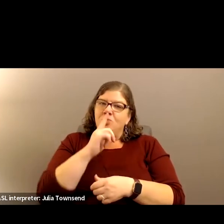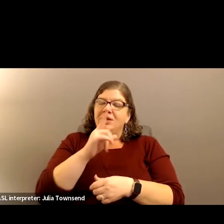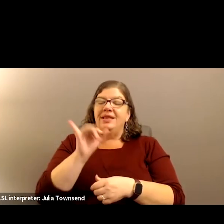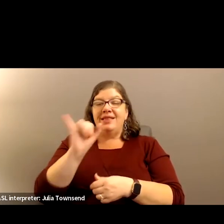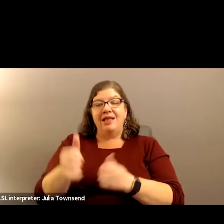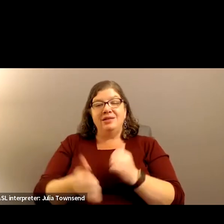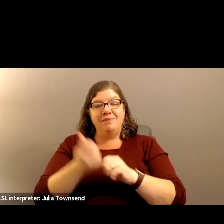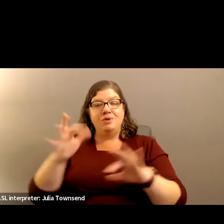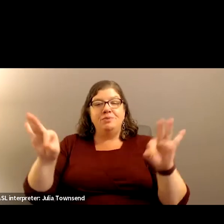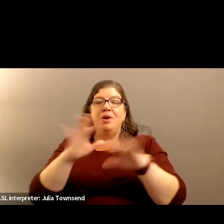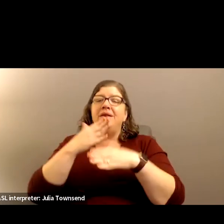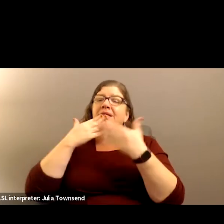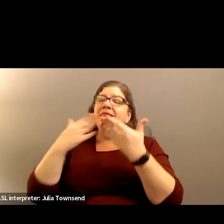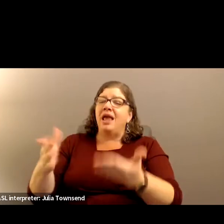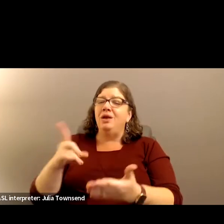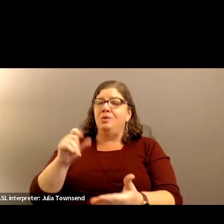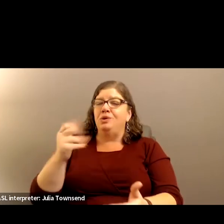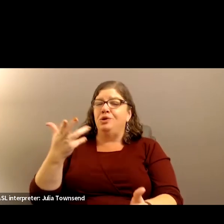important. So thank you, Dawson.